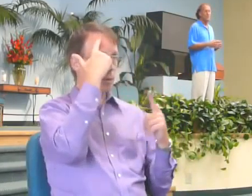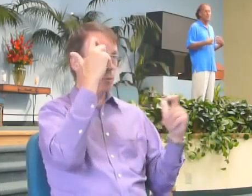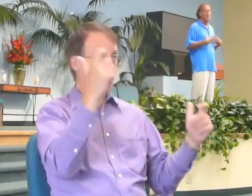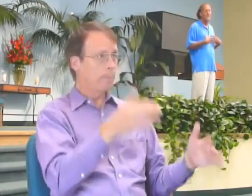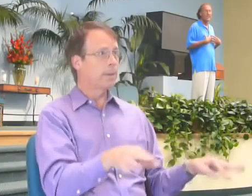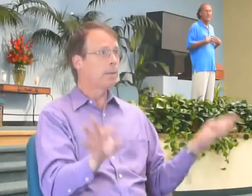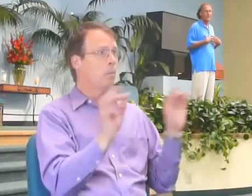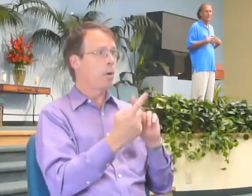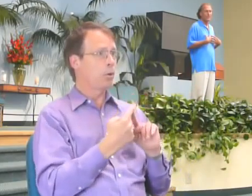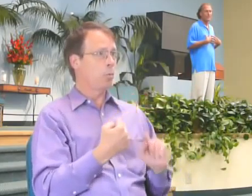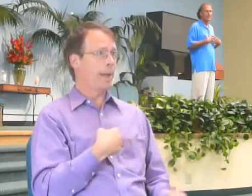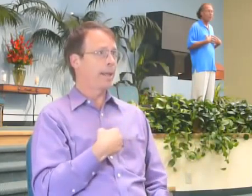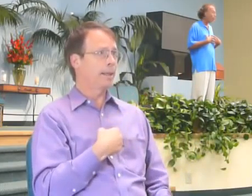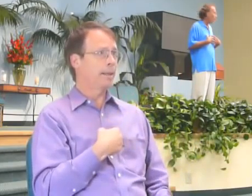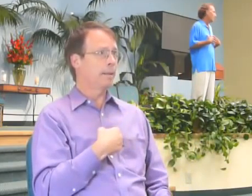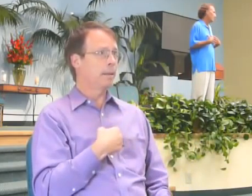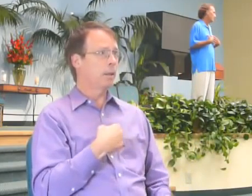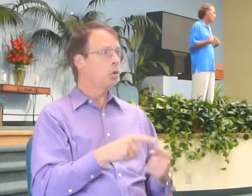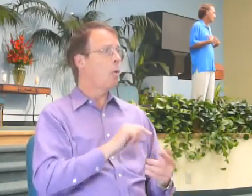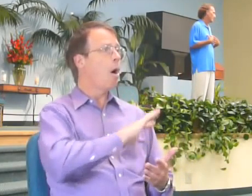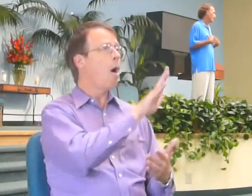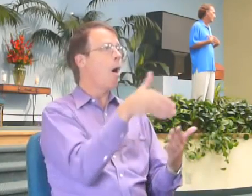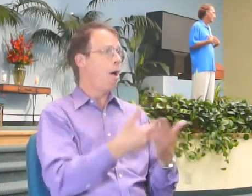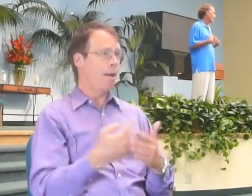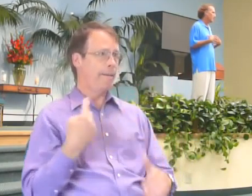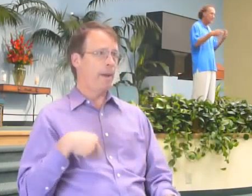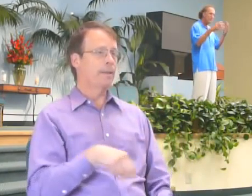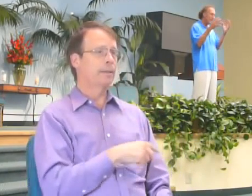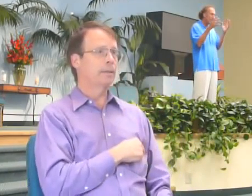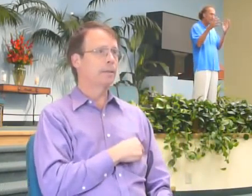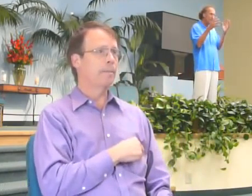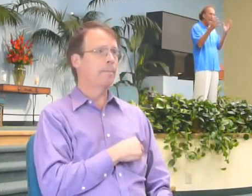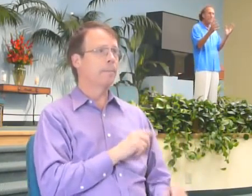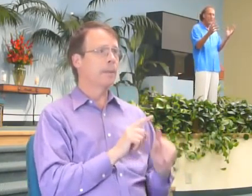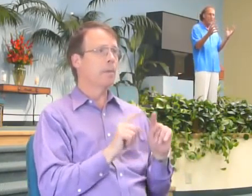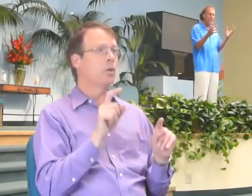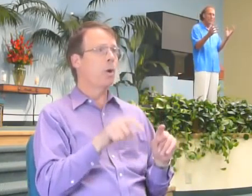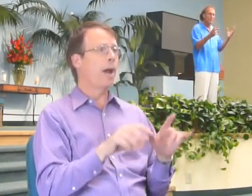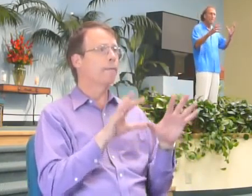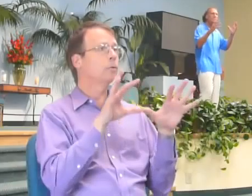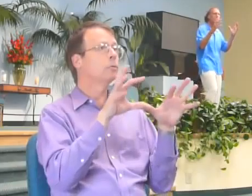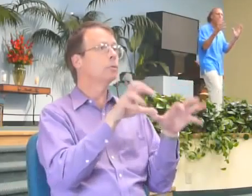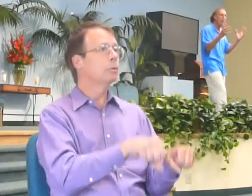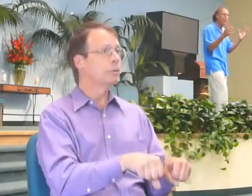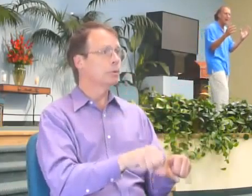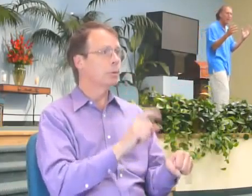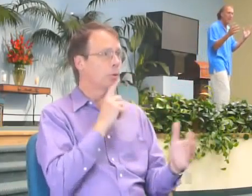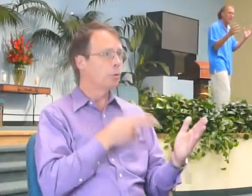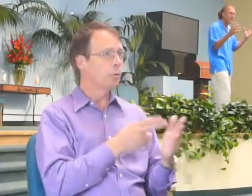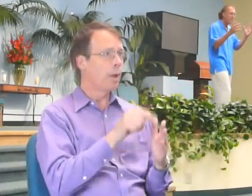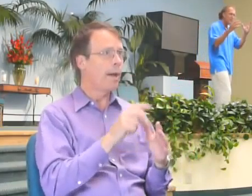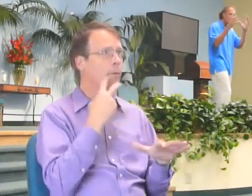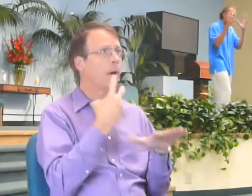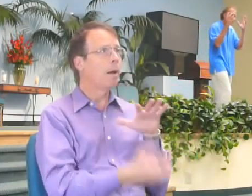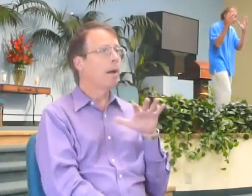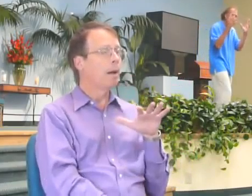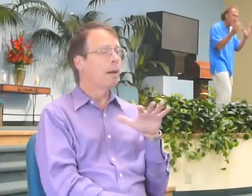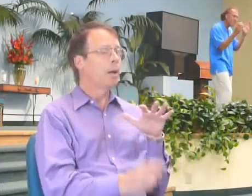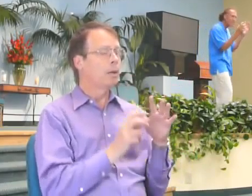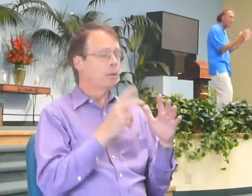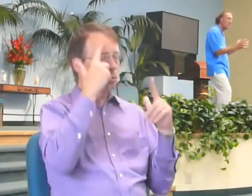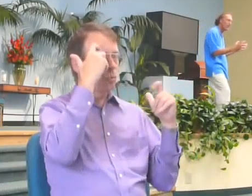chance of losing the significance of living. I'll tell you what, your dream may be the one that changes this world in which you live.